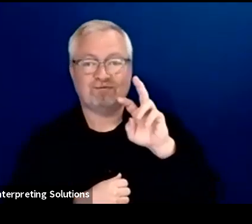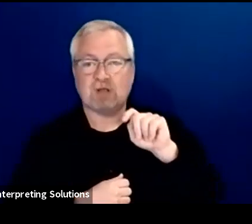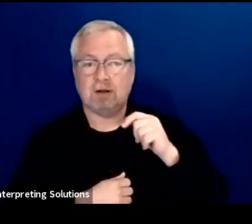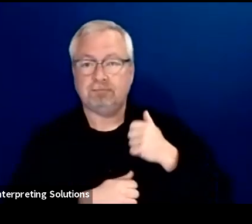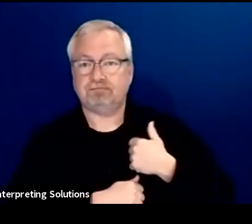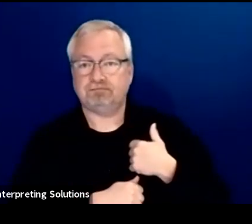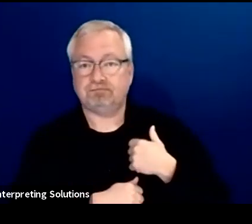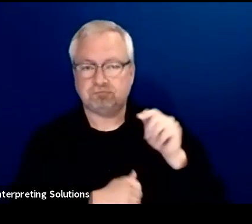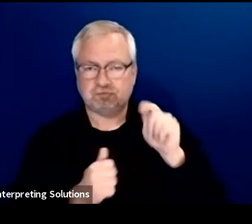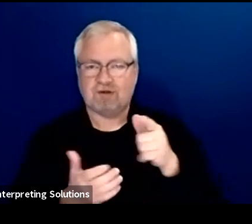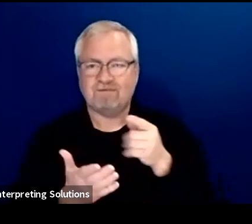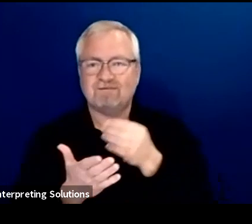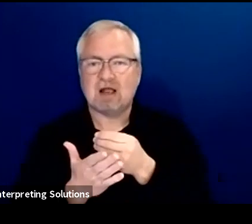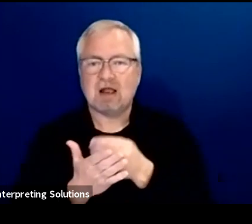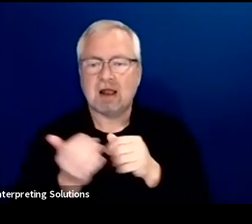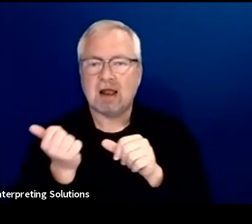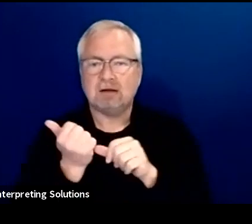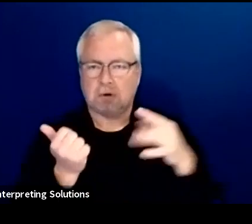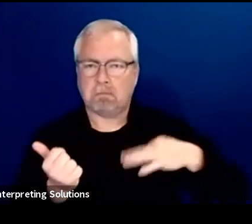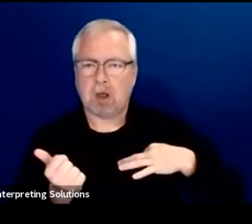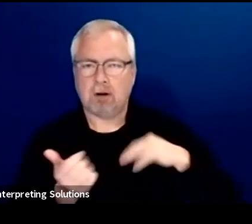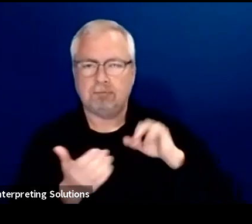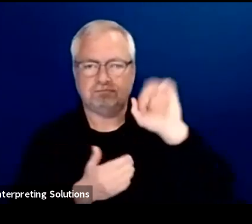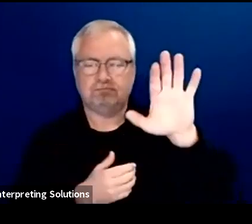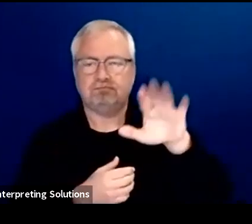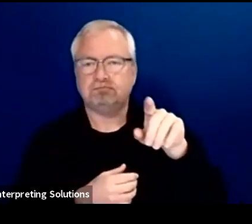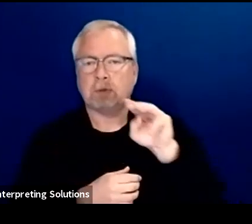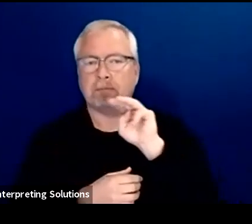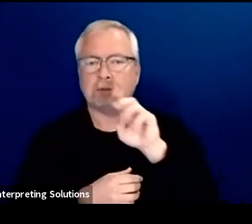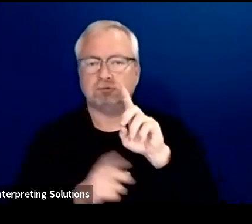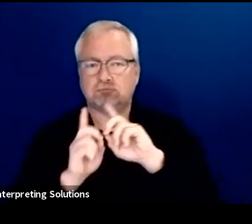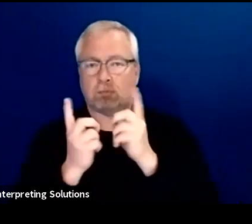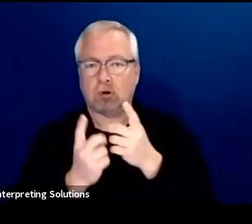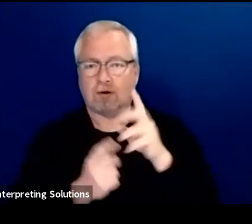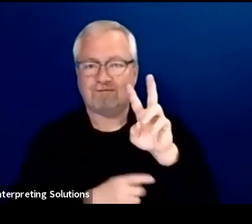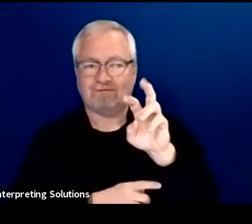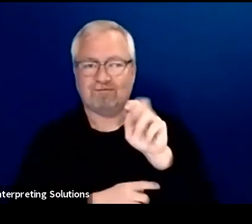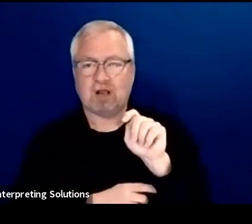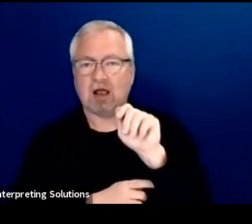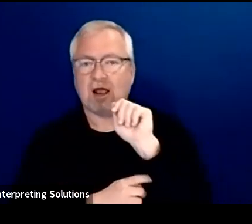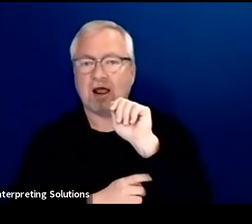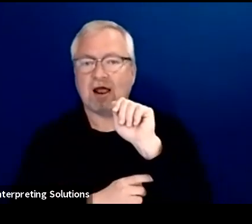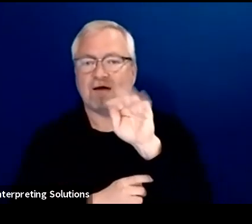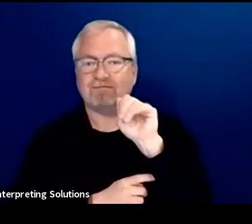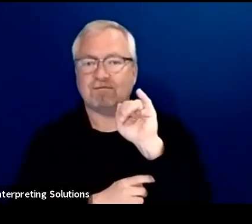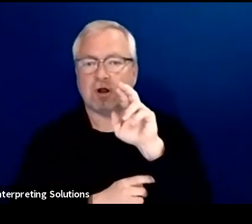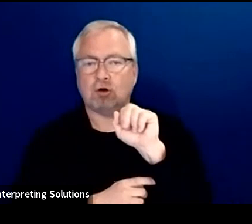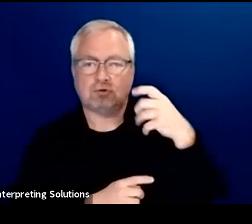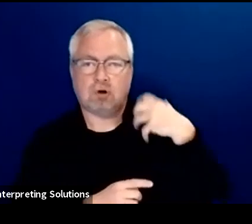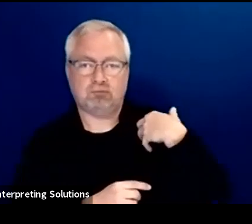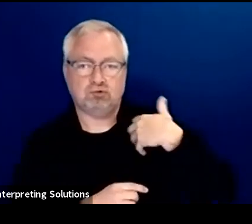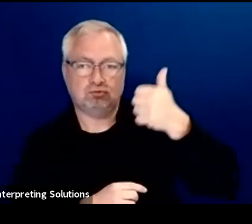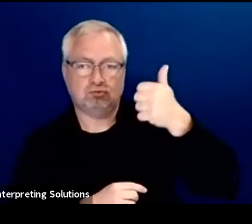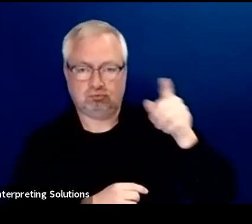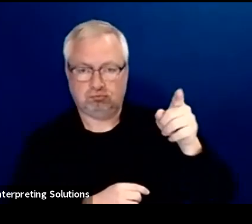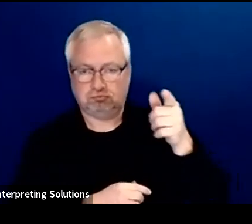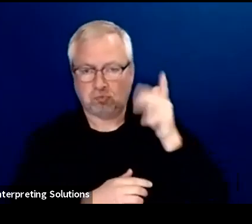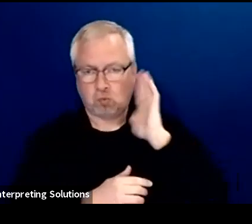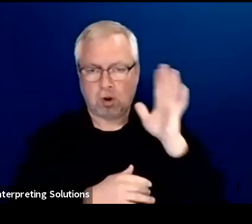Department of Veterans Affairs. Commissioner Herkey will be on later to be able to explain this in more detail, but this was great work done by the